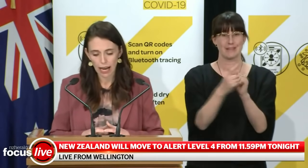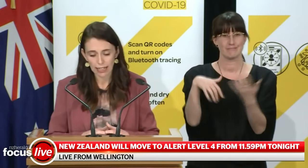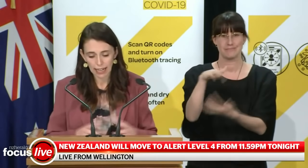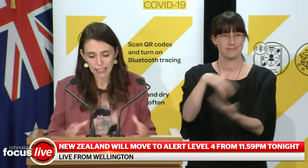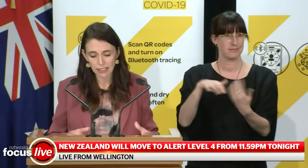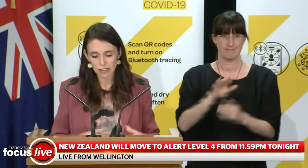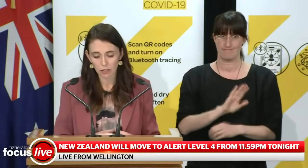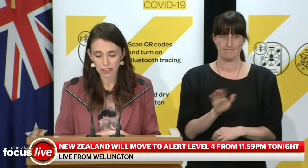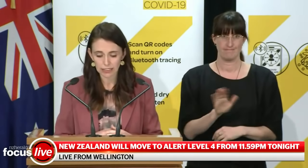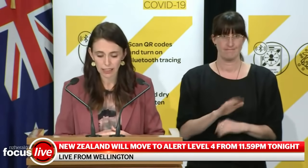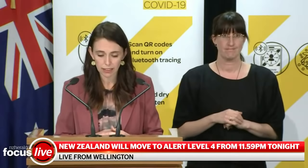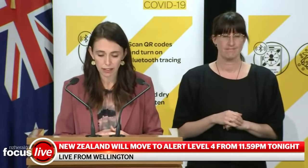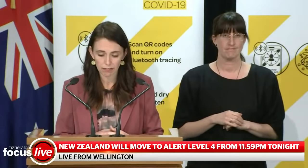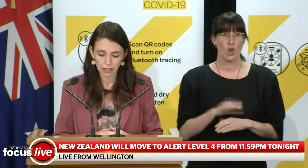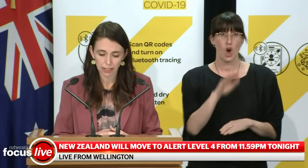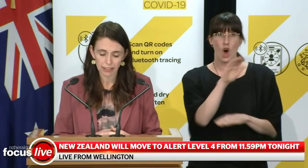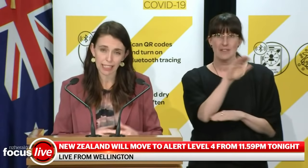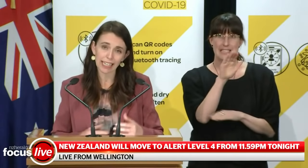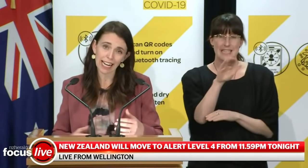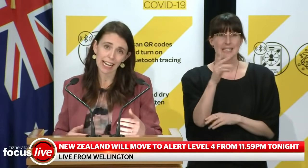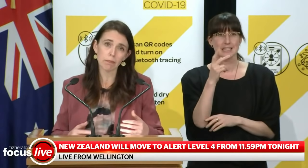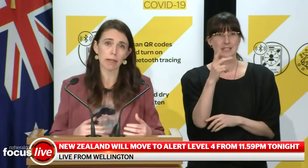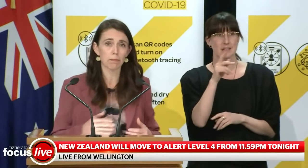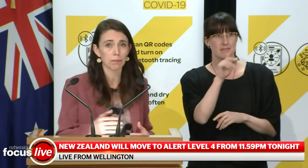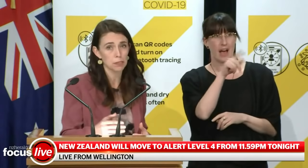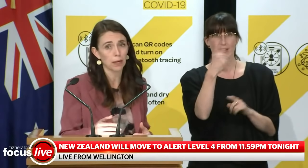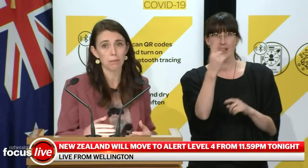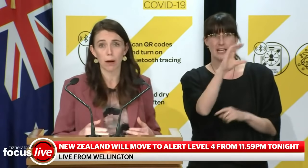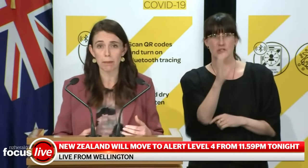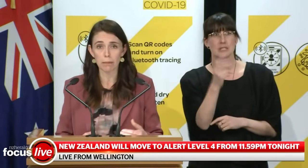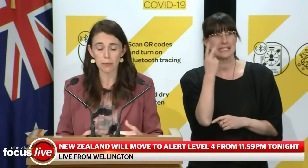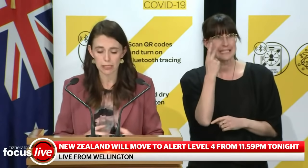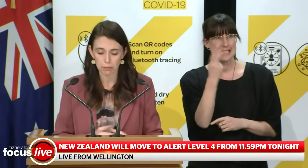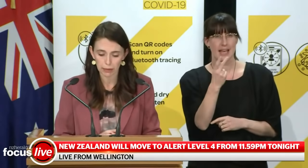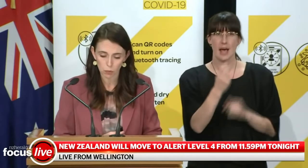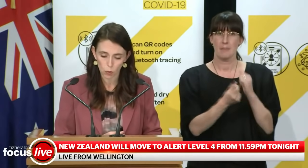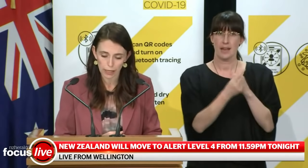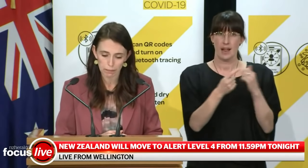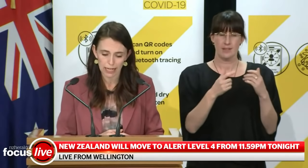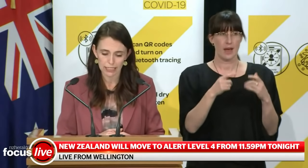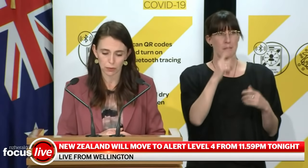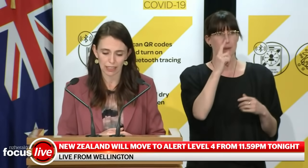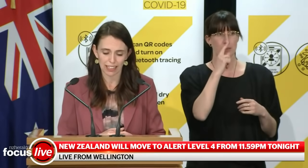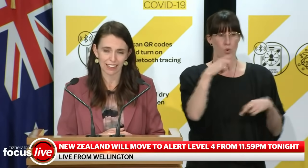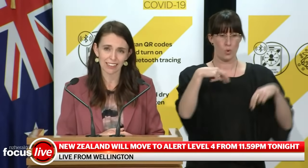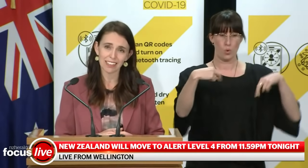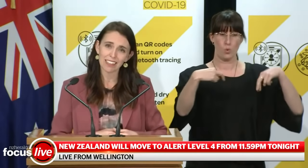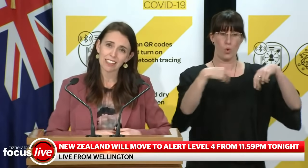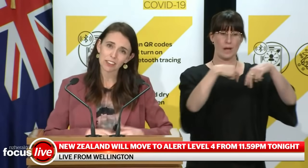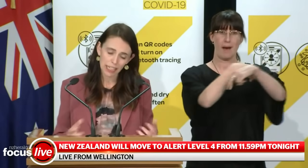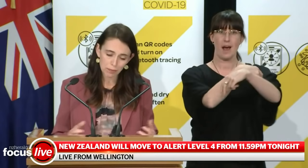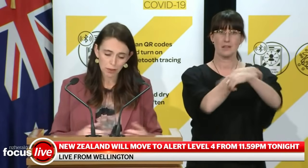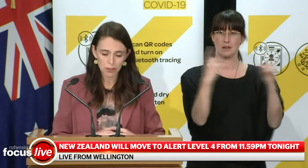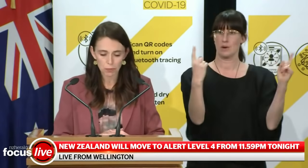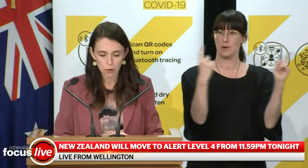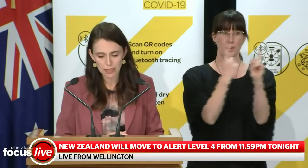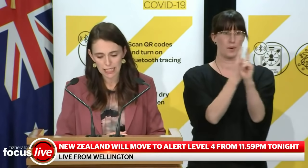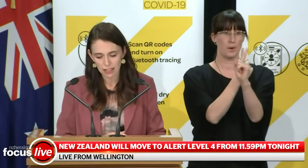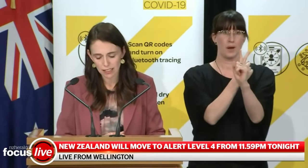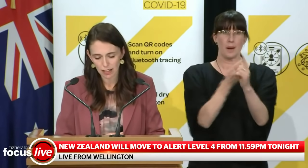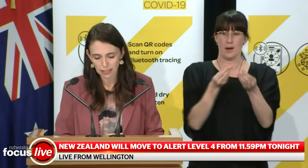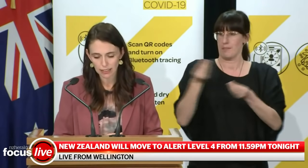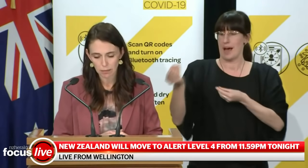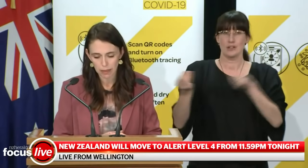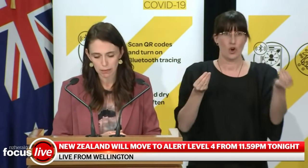overseas cases of the Delta variant that it can be spread by people simply walking past one another. So keep those